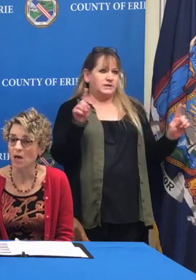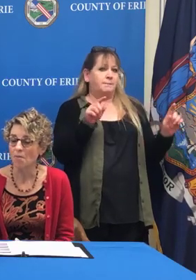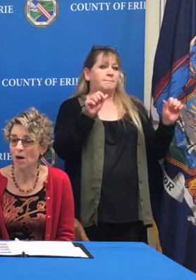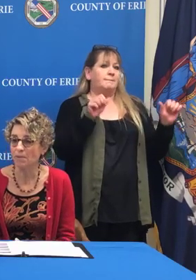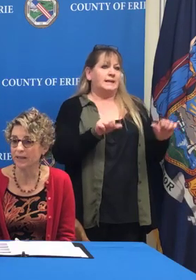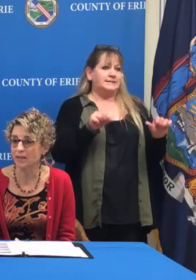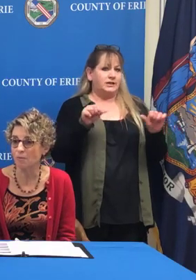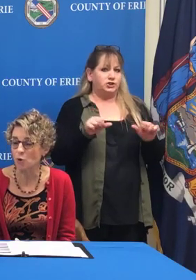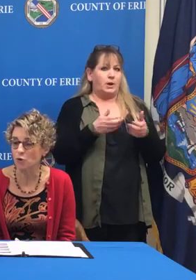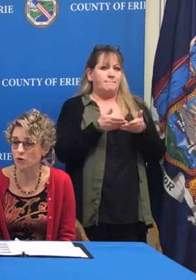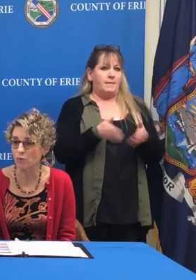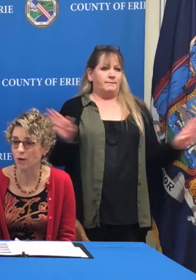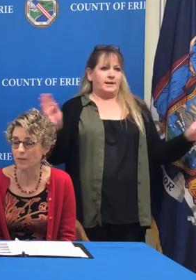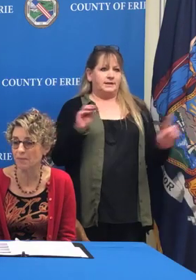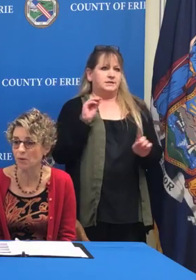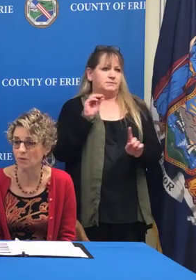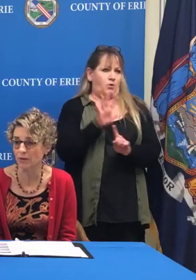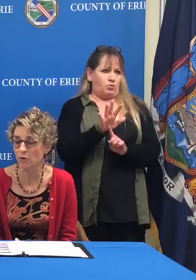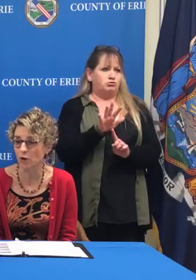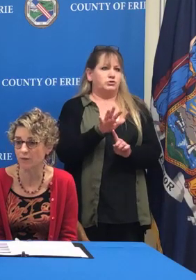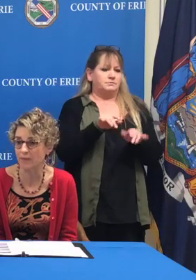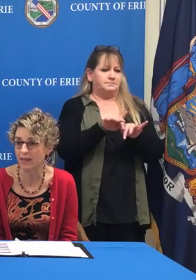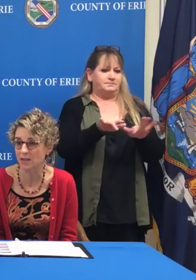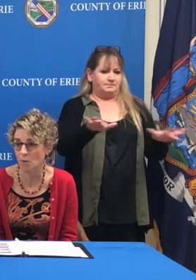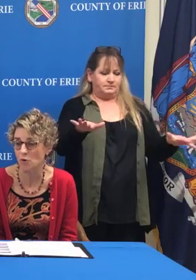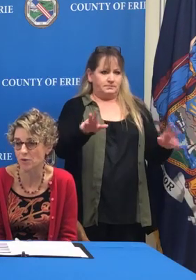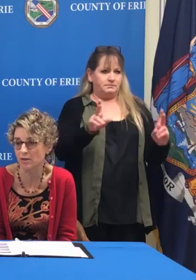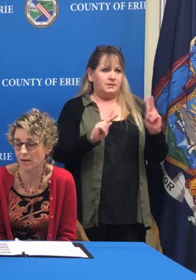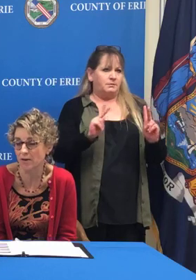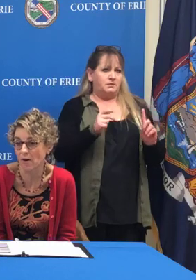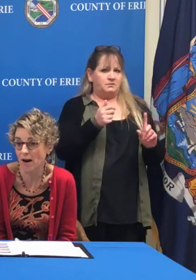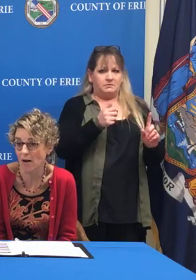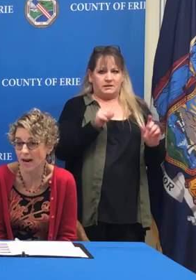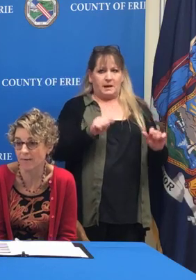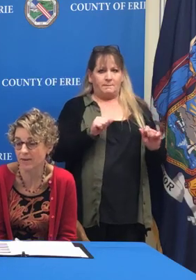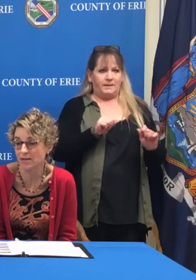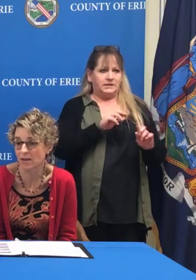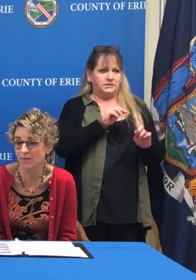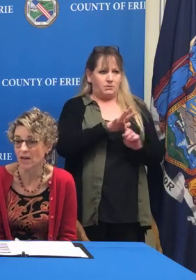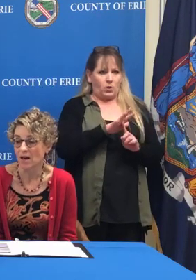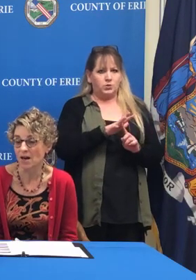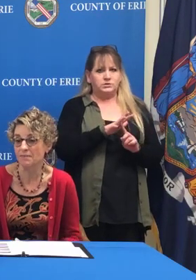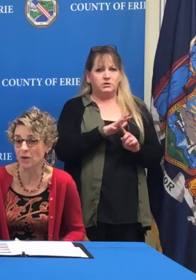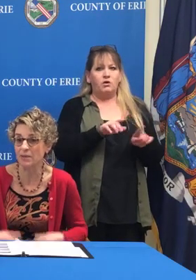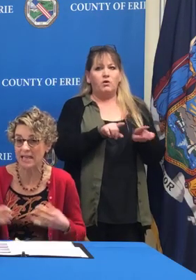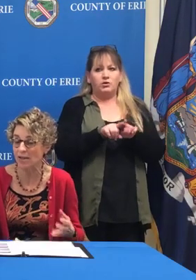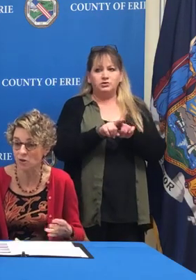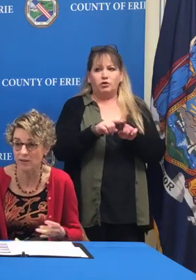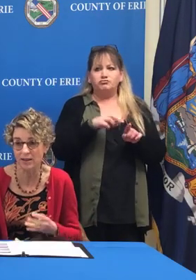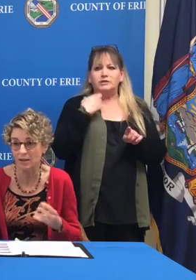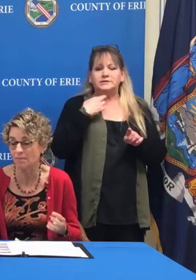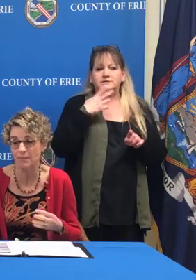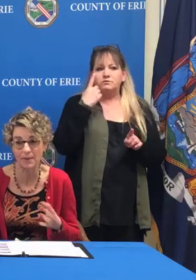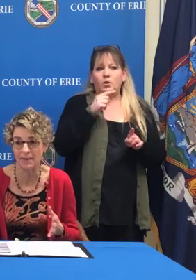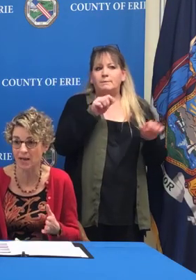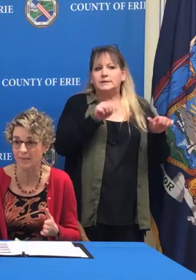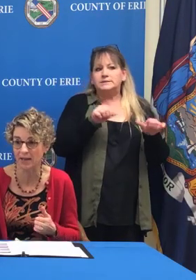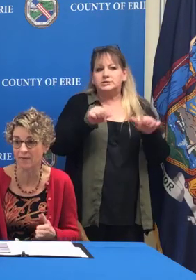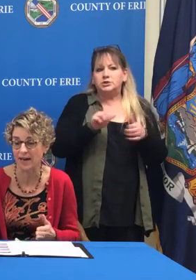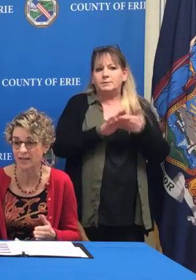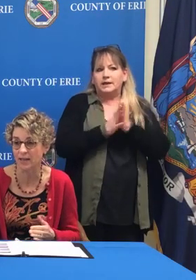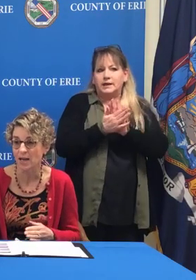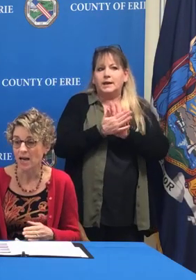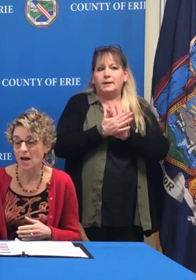potential public exposures where people, could have been exposed and are at risk of, potentially